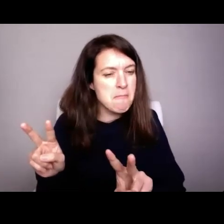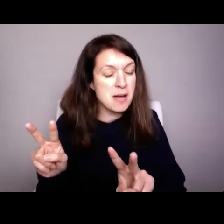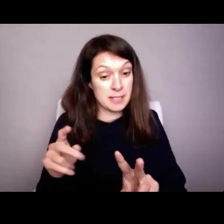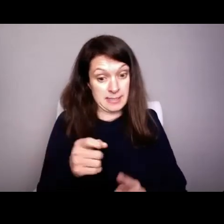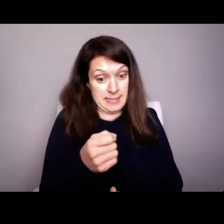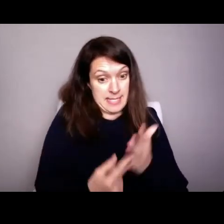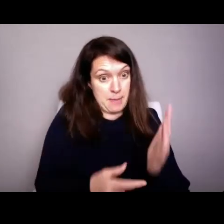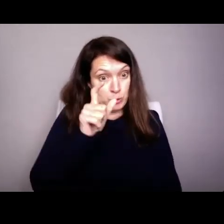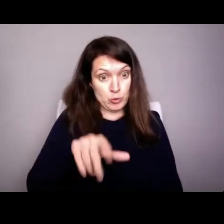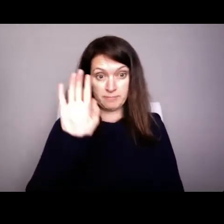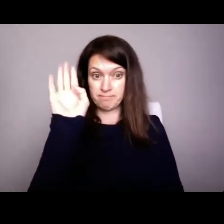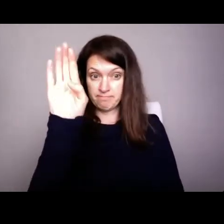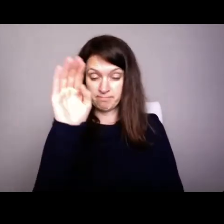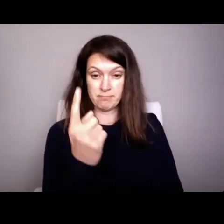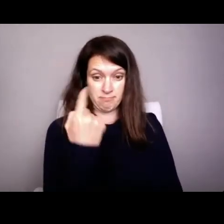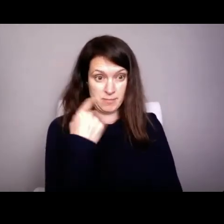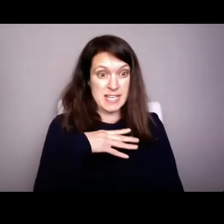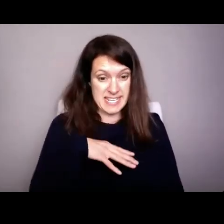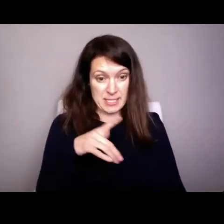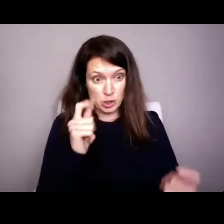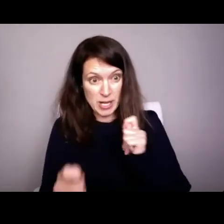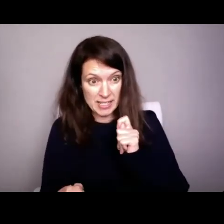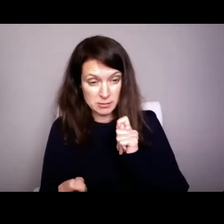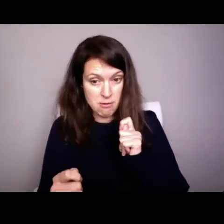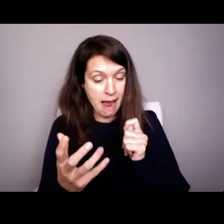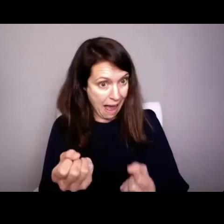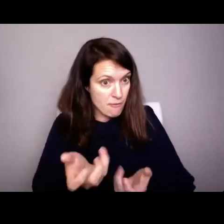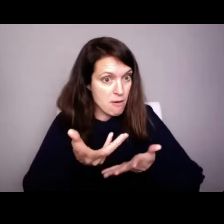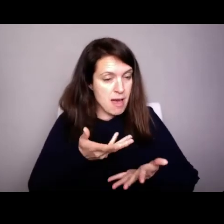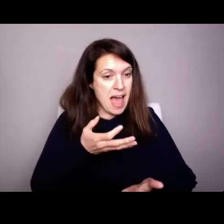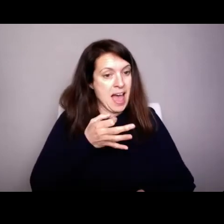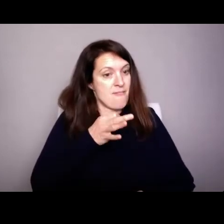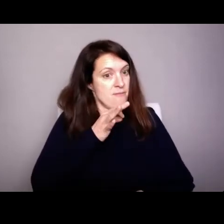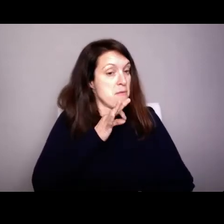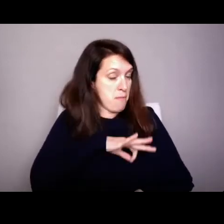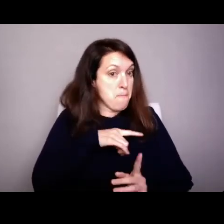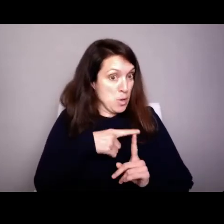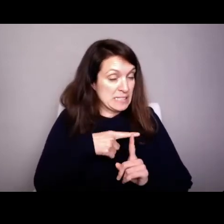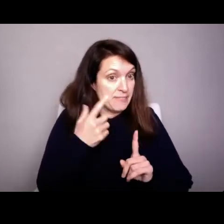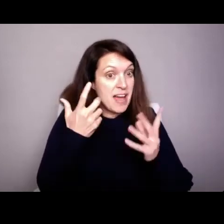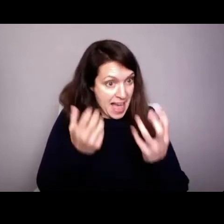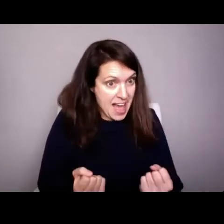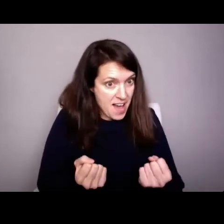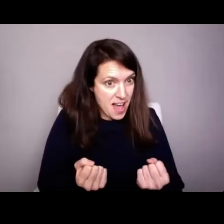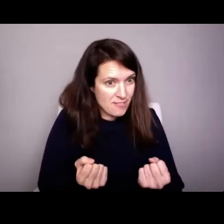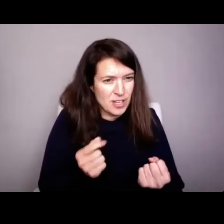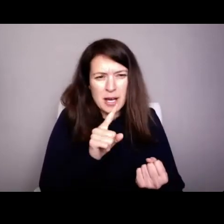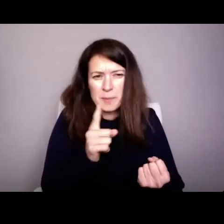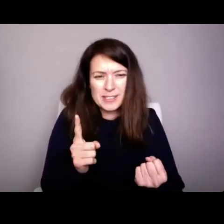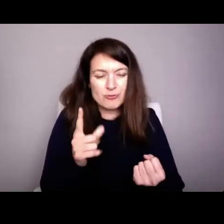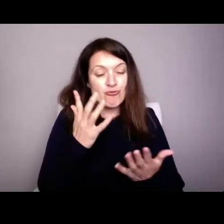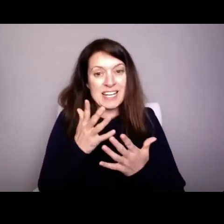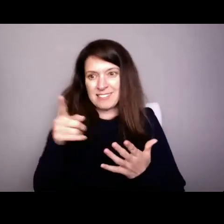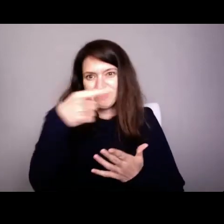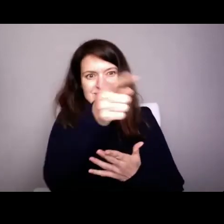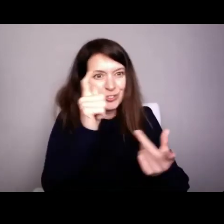disabled students have benefited disabled students, these changes were not implemented for disabled students.